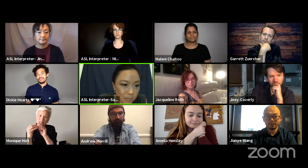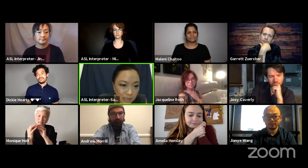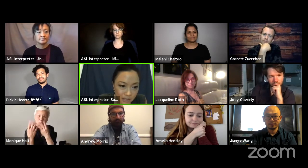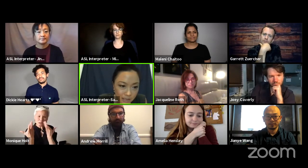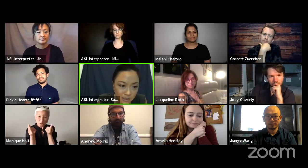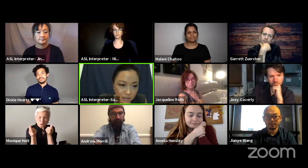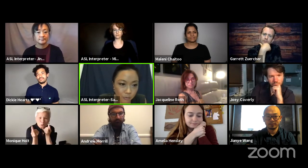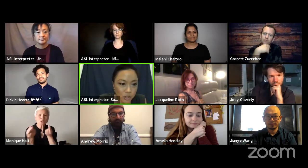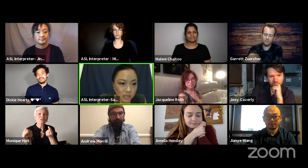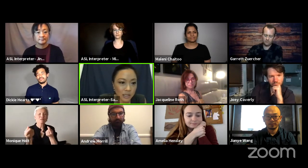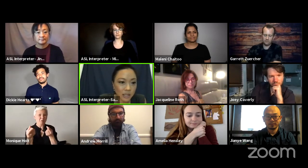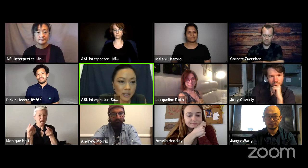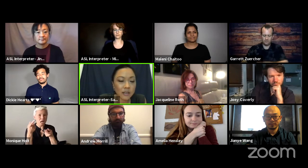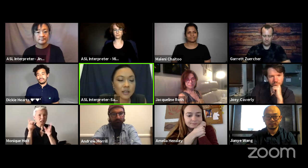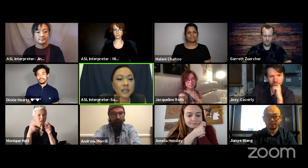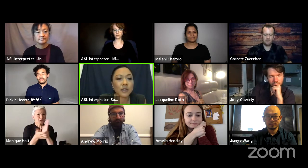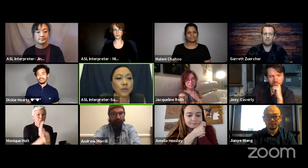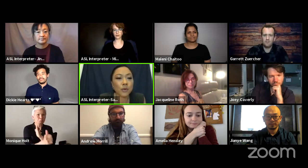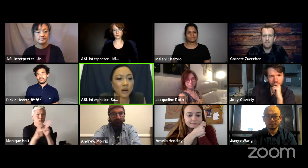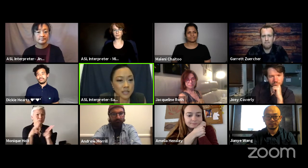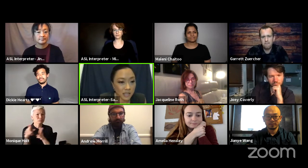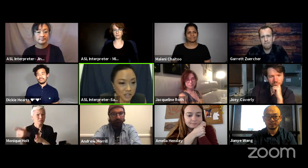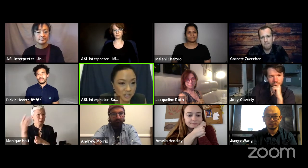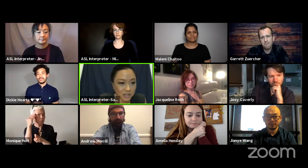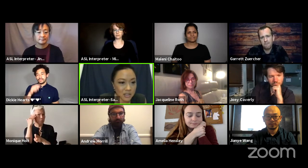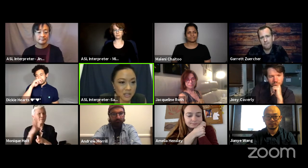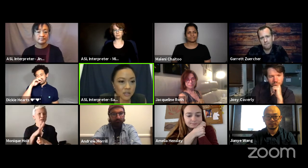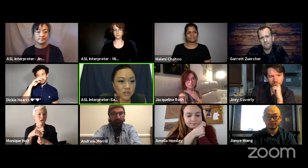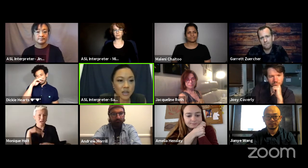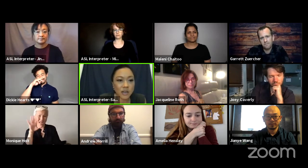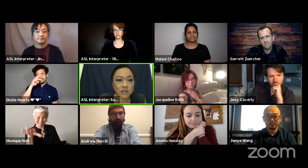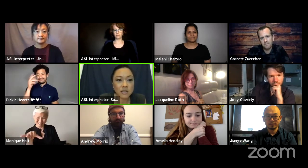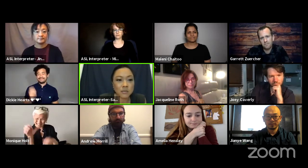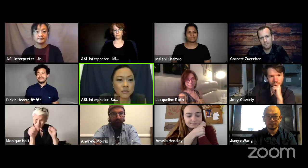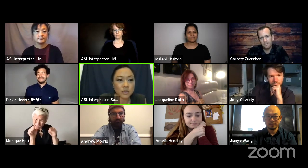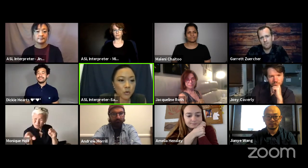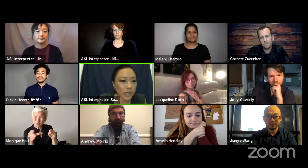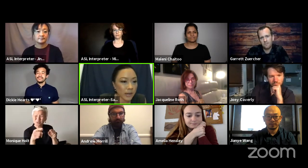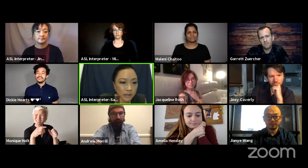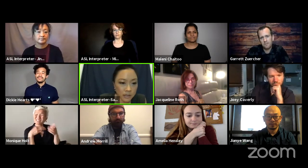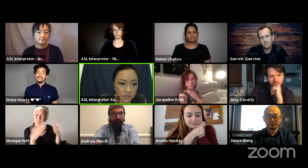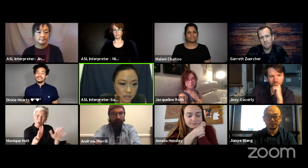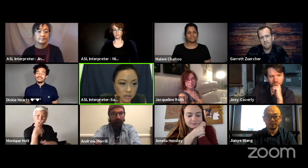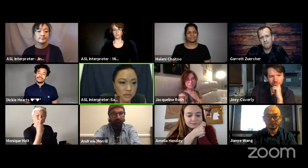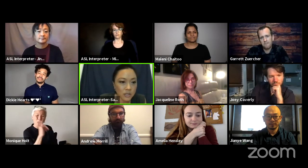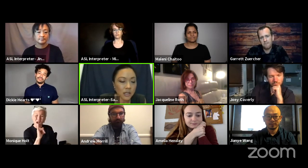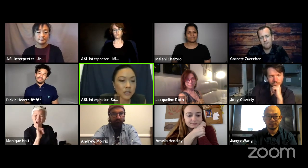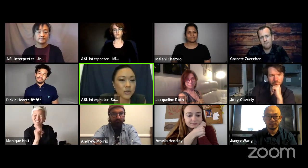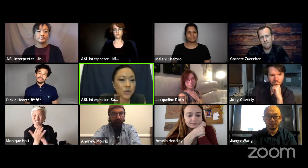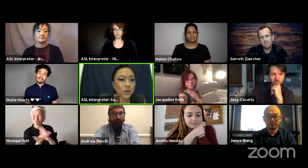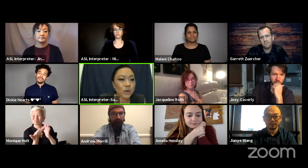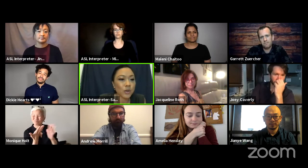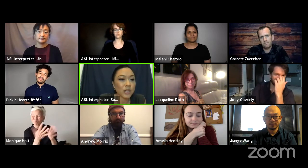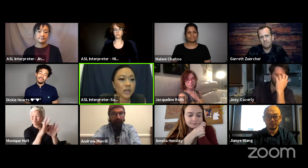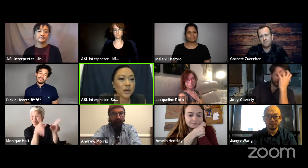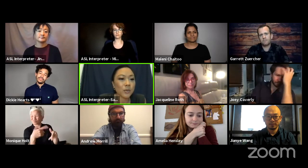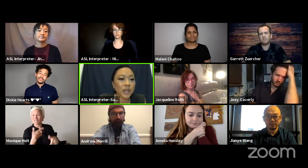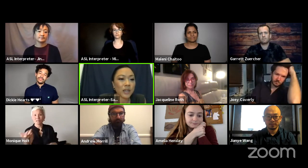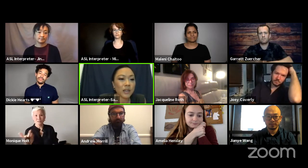Amelia, fortunately, through our discussions, she has some great editing skills. And so we,